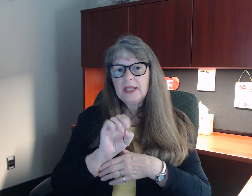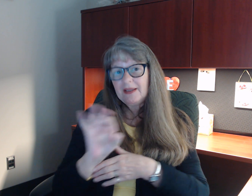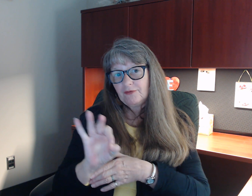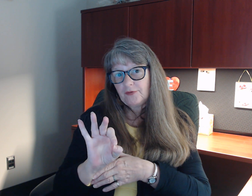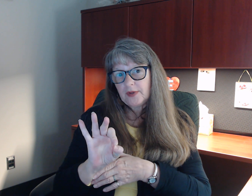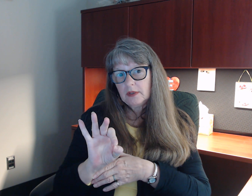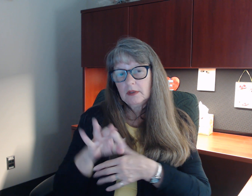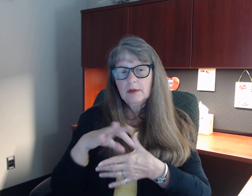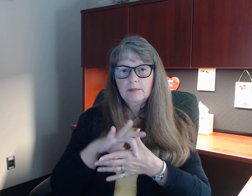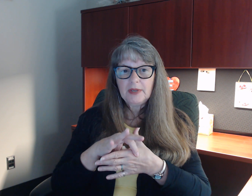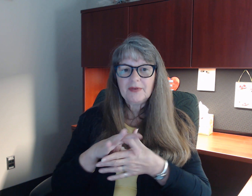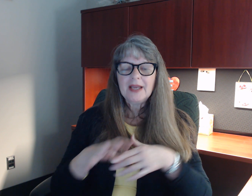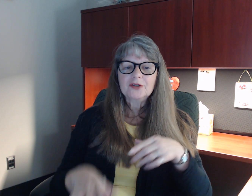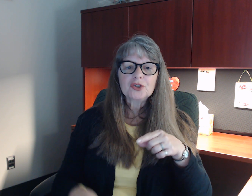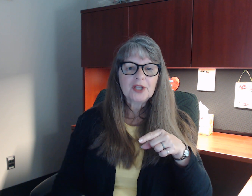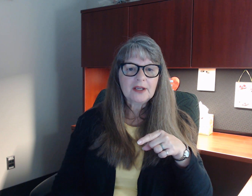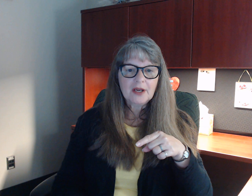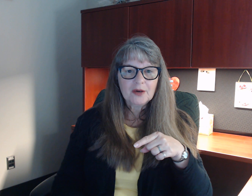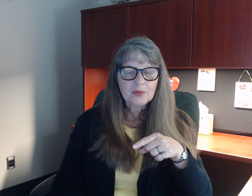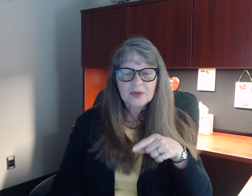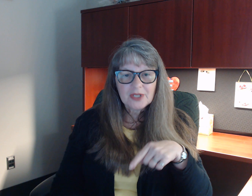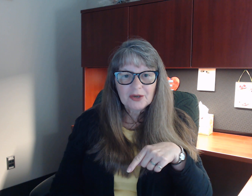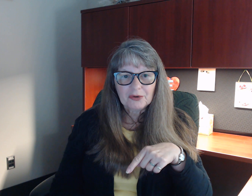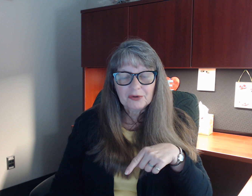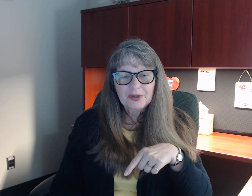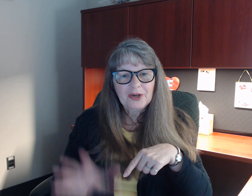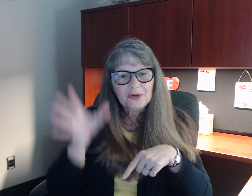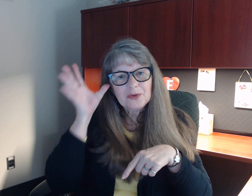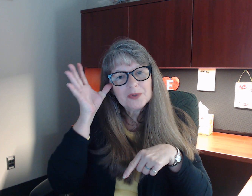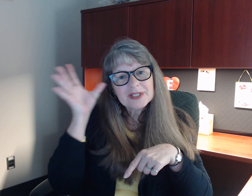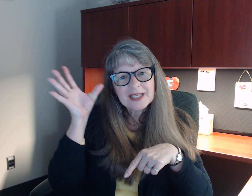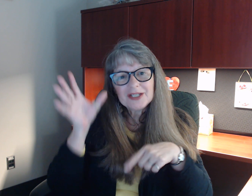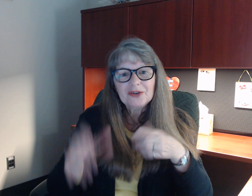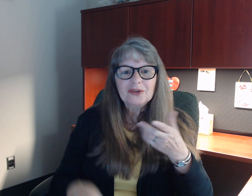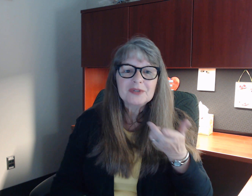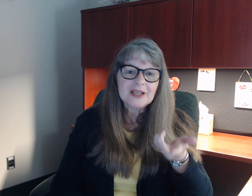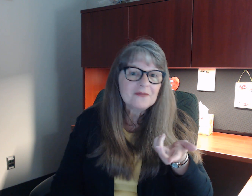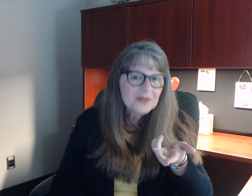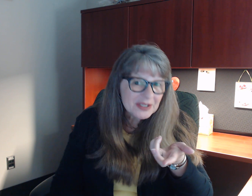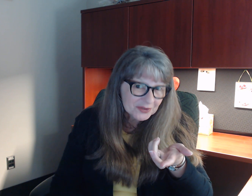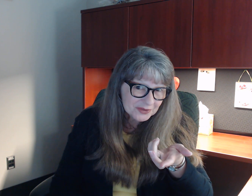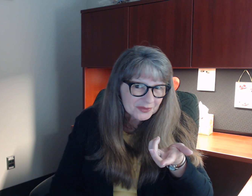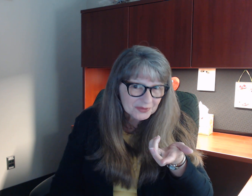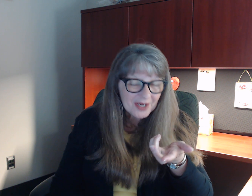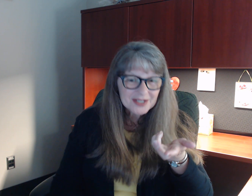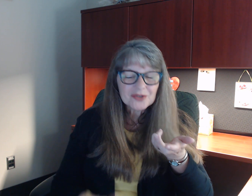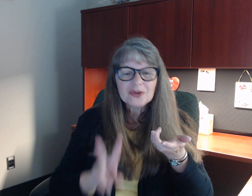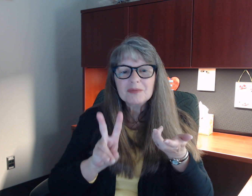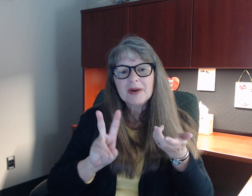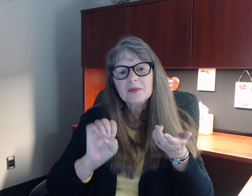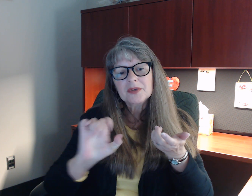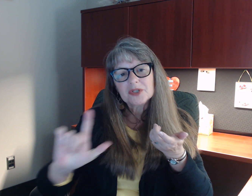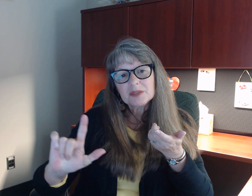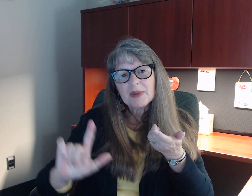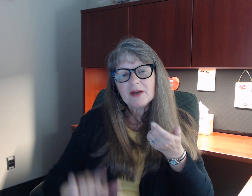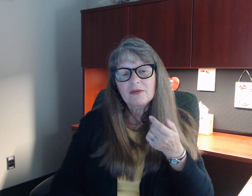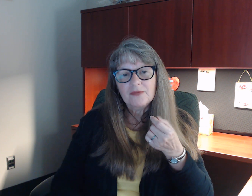beef, beef. Just like with deer, you know, you wouldn't say deer, you would say veal, right? So you might want to spell